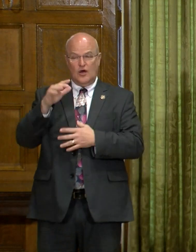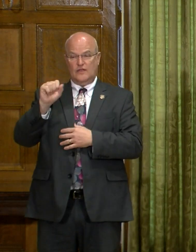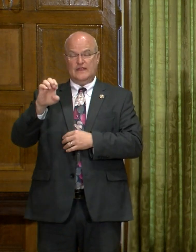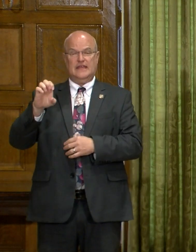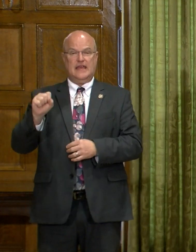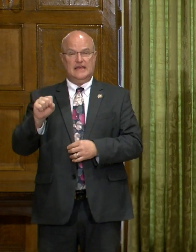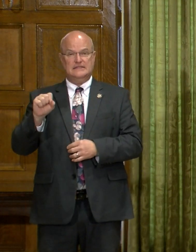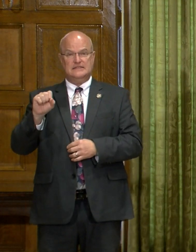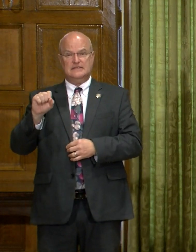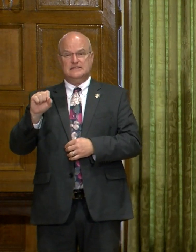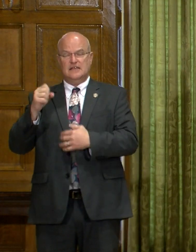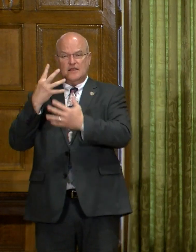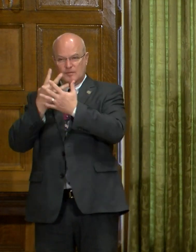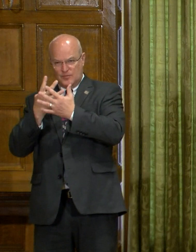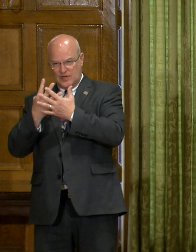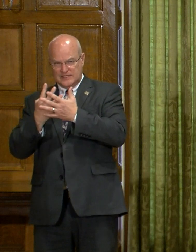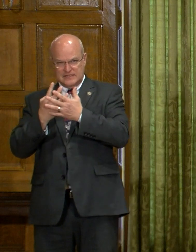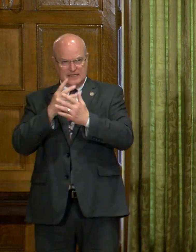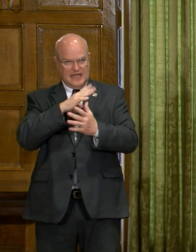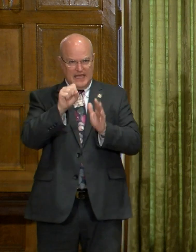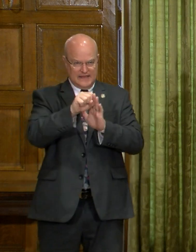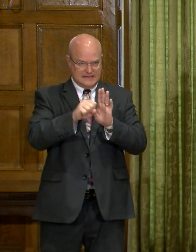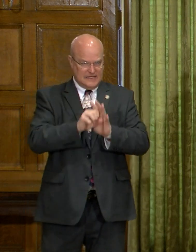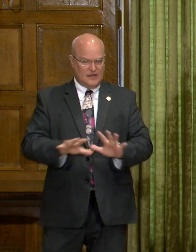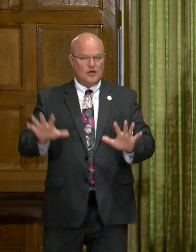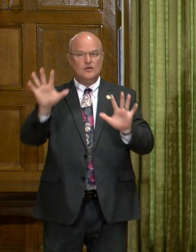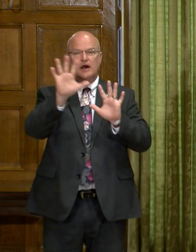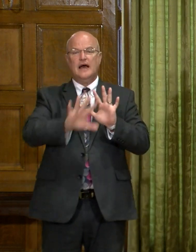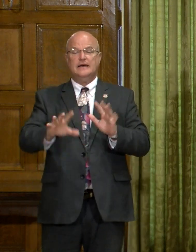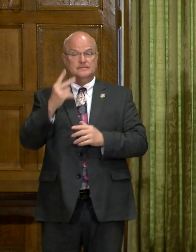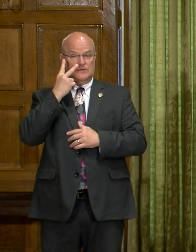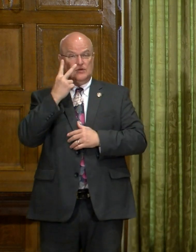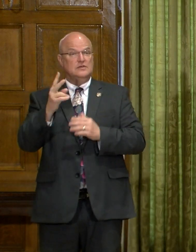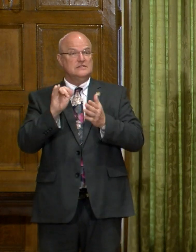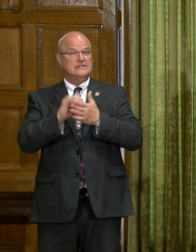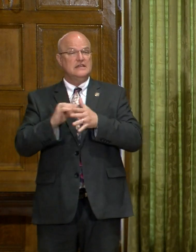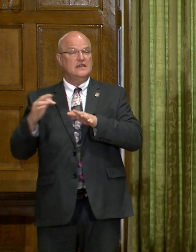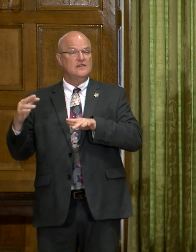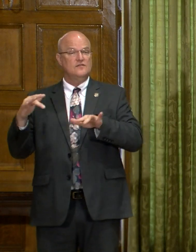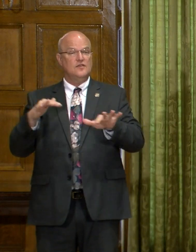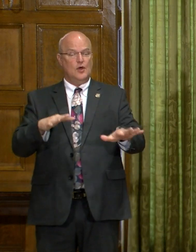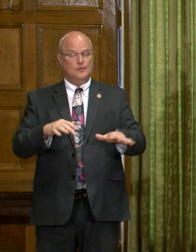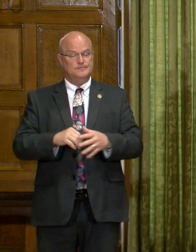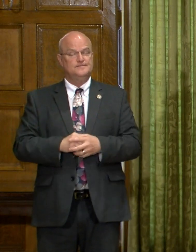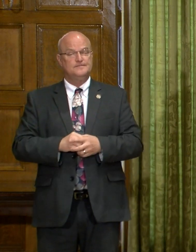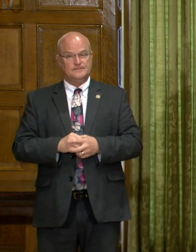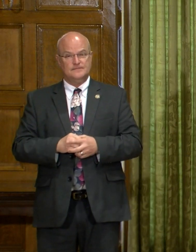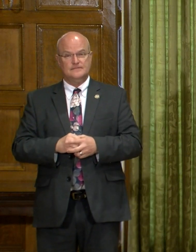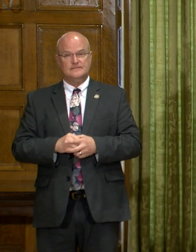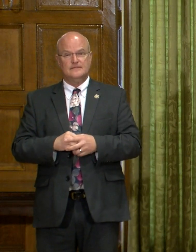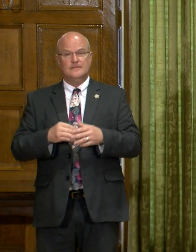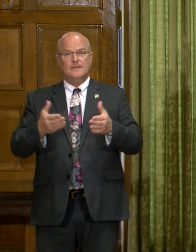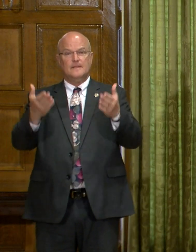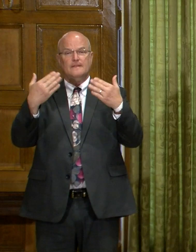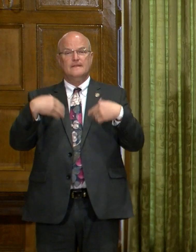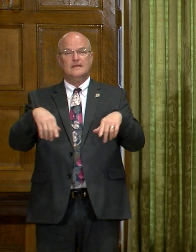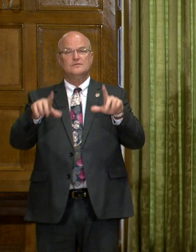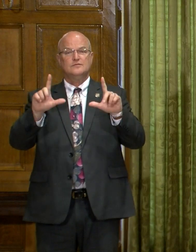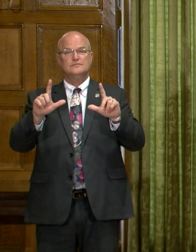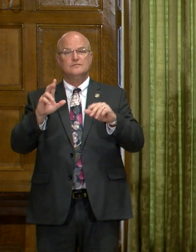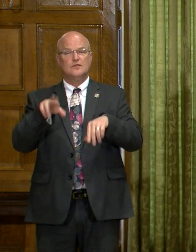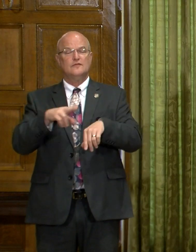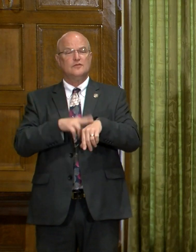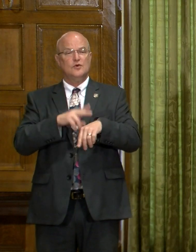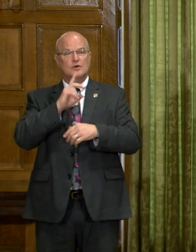cases, Cummins and everywhere, and you can see how the flow goes there. And then the next one,